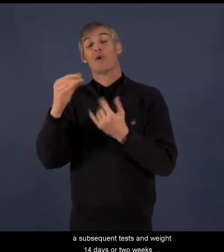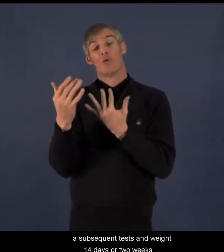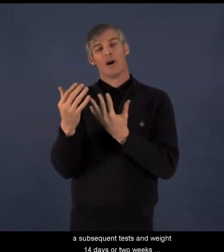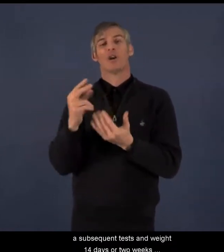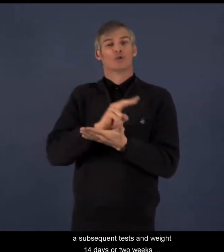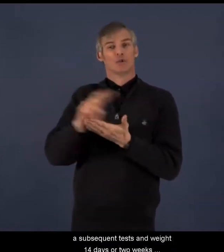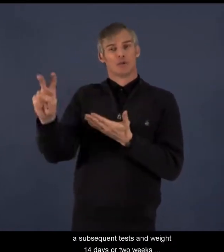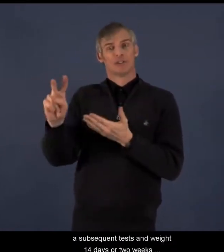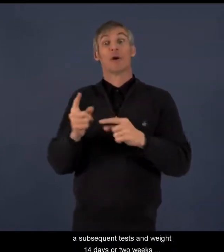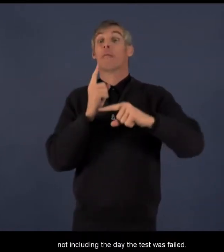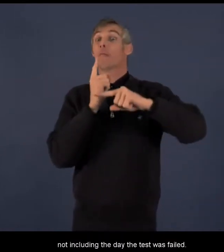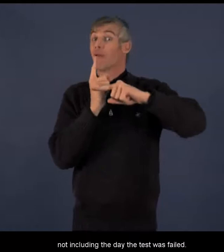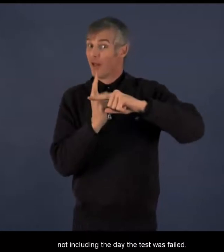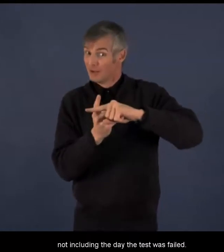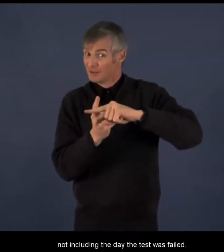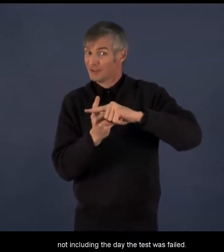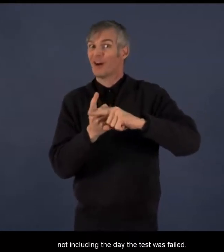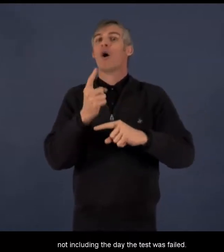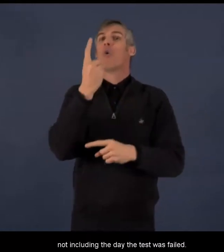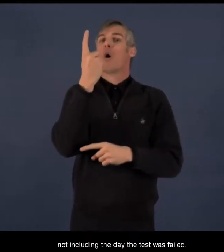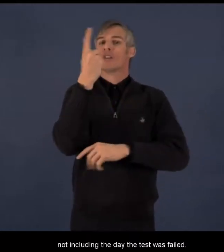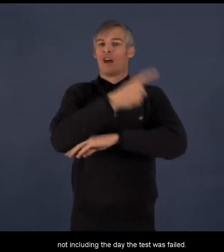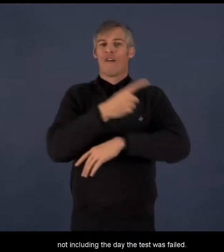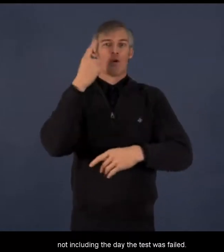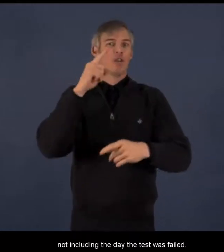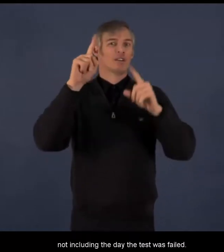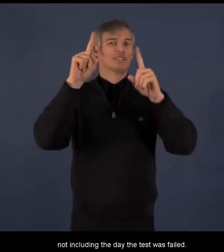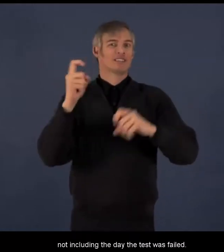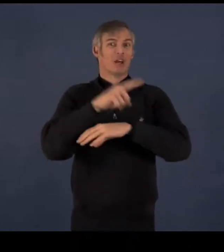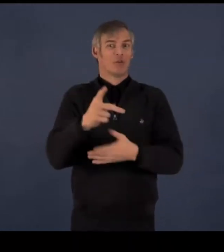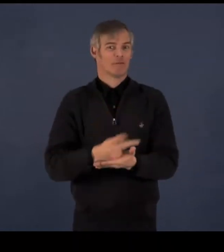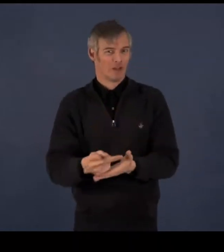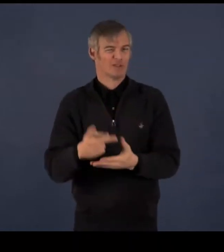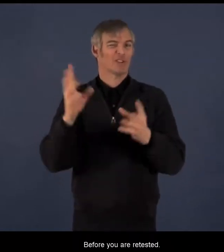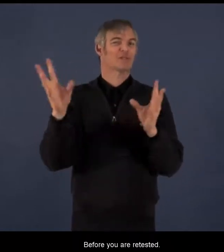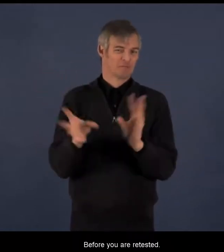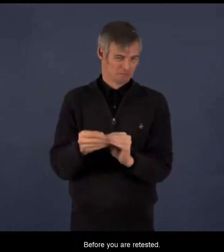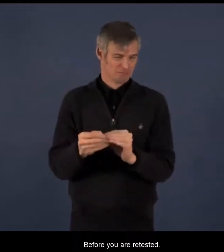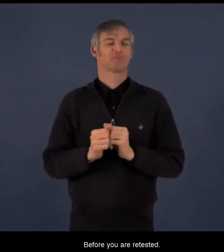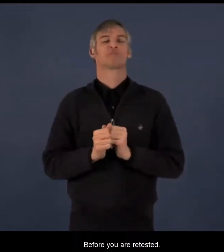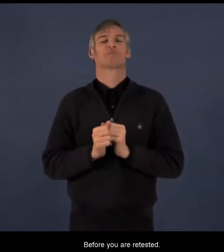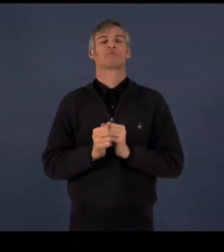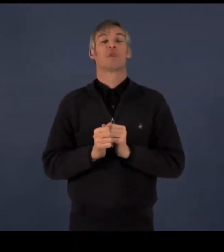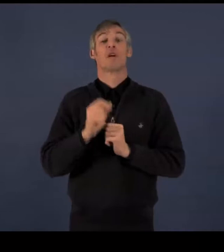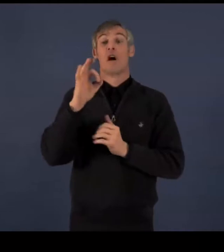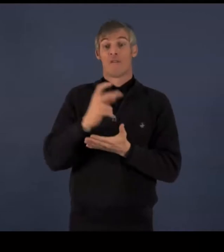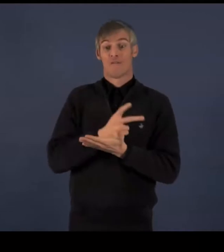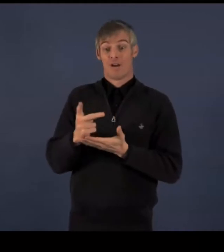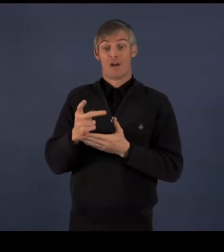days, or 2 weeks, not including the day the test was failed, before you are retested. If